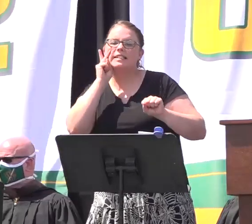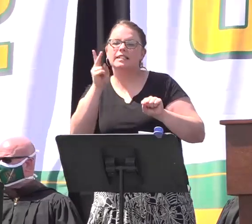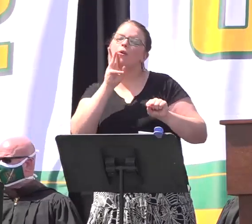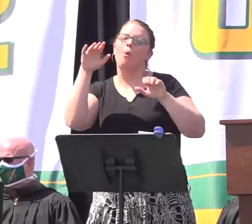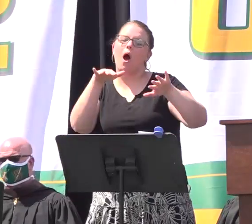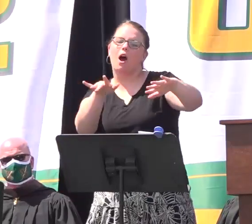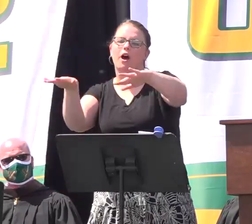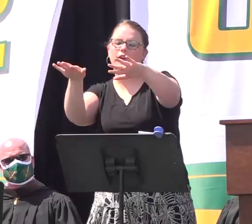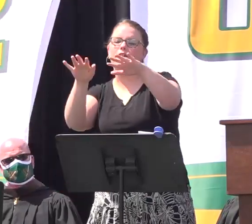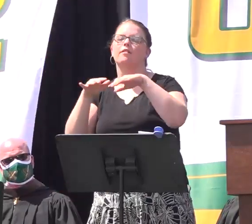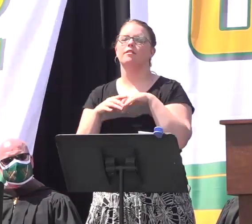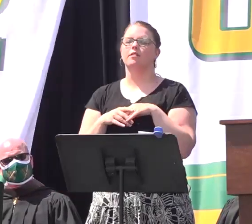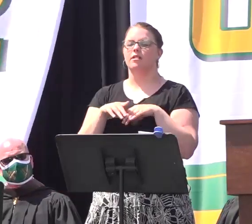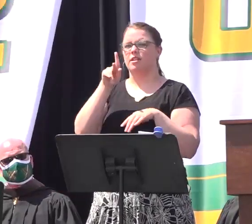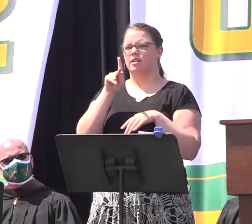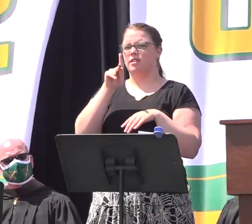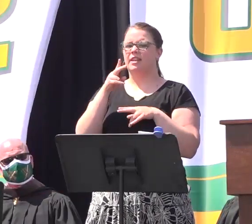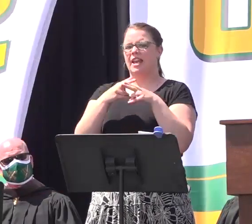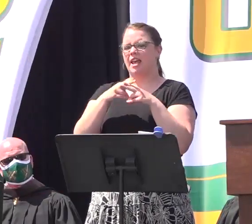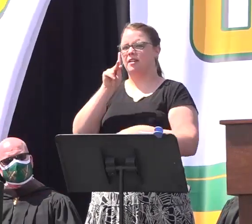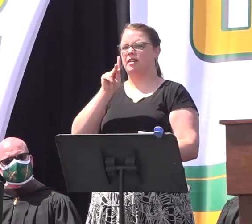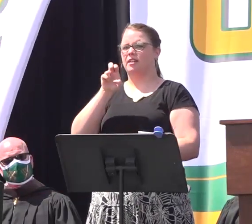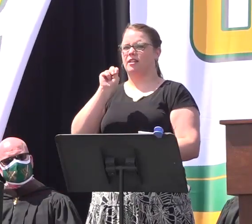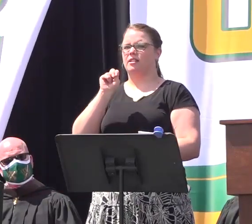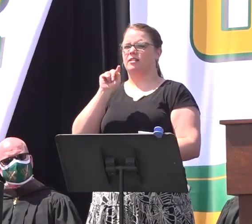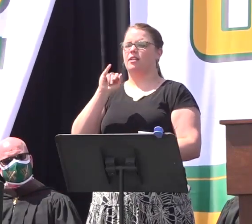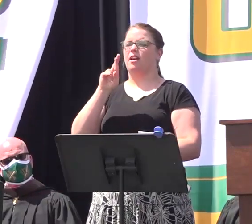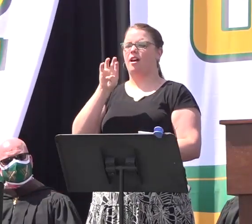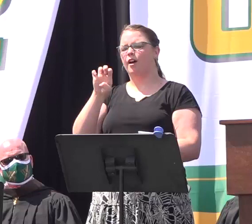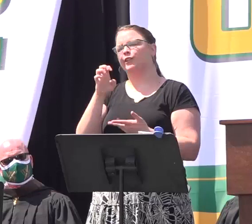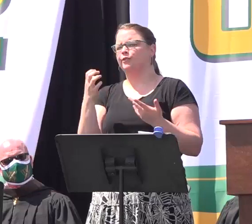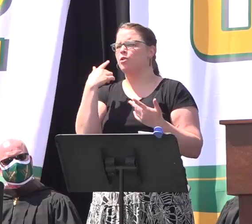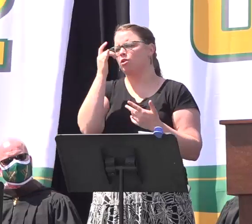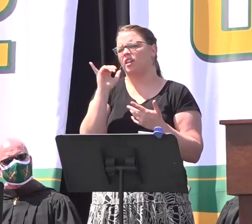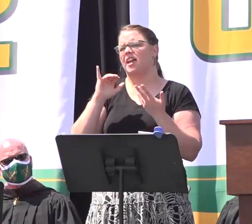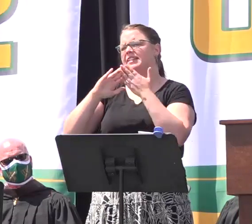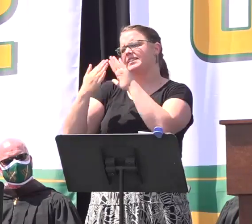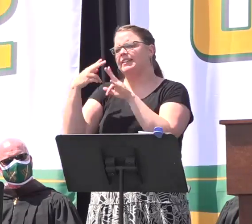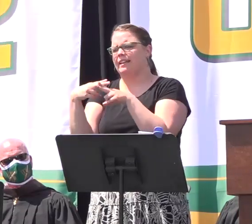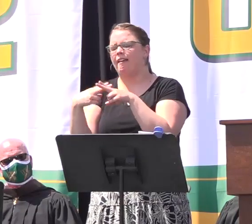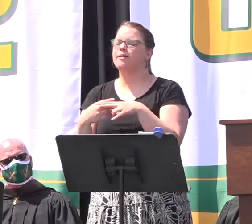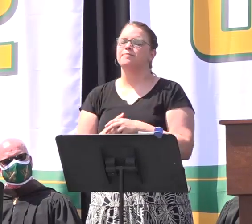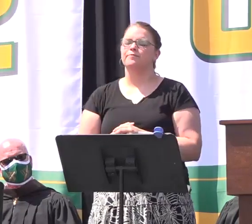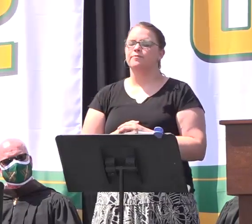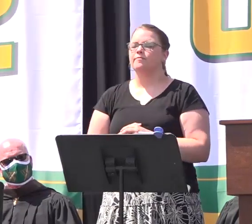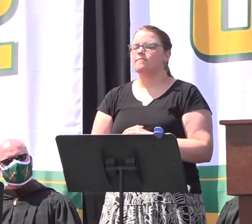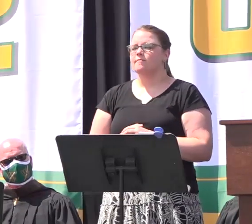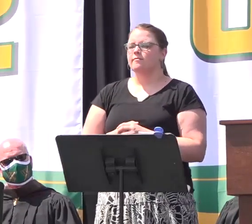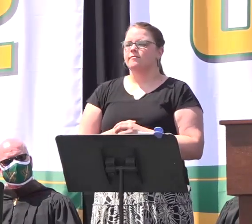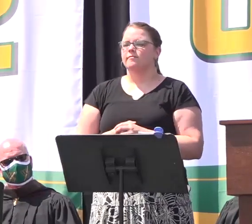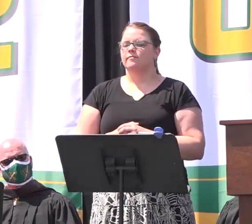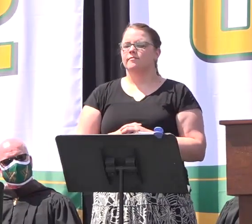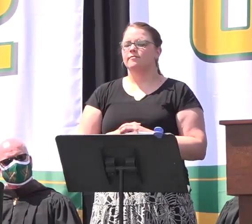the name Kintyre is just a place name like Florence or Richland or Charleston or some other county.